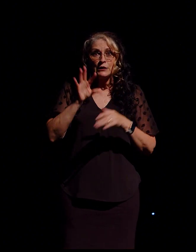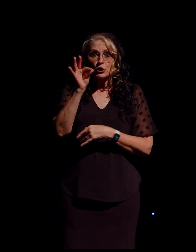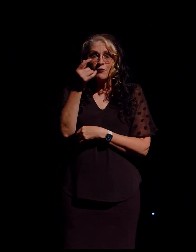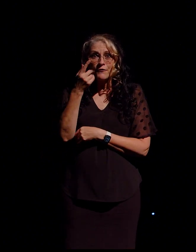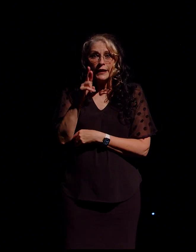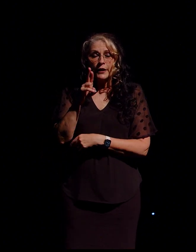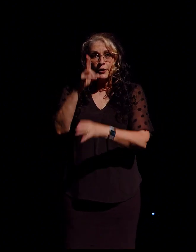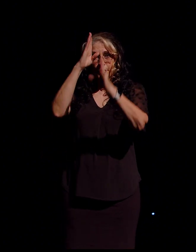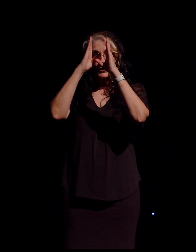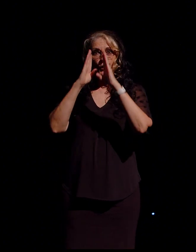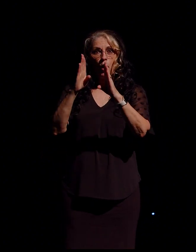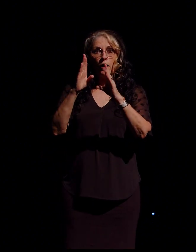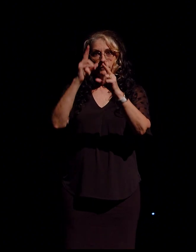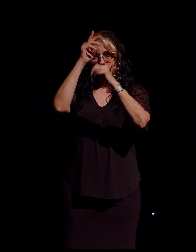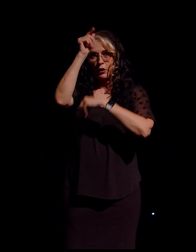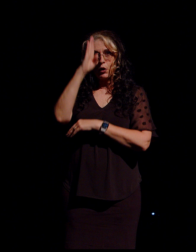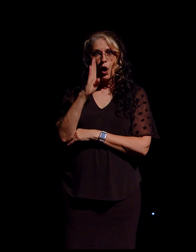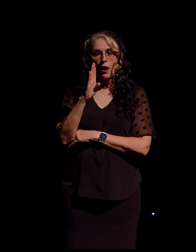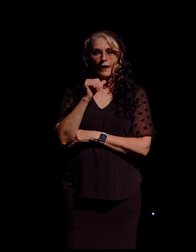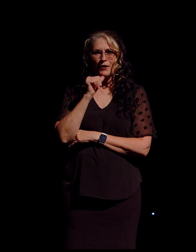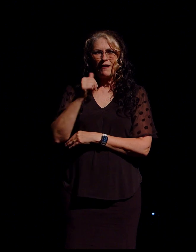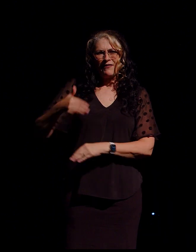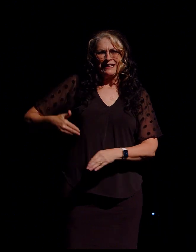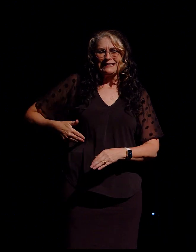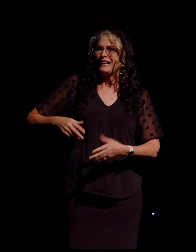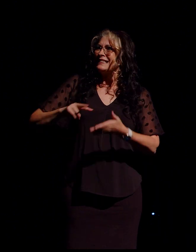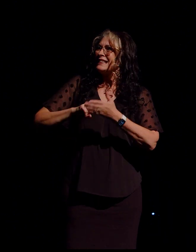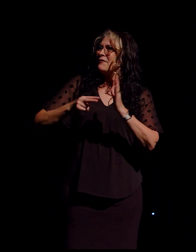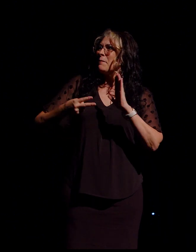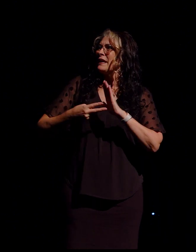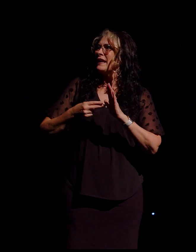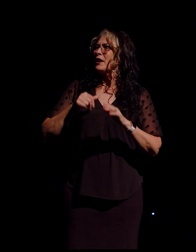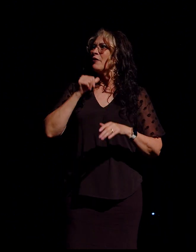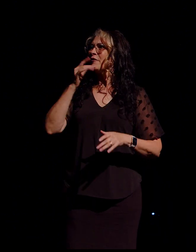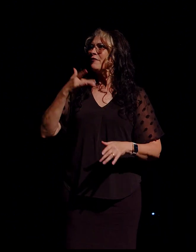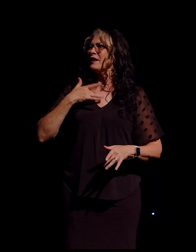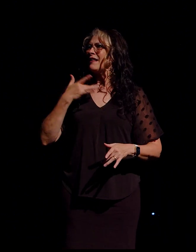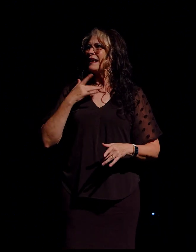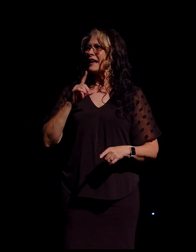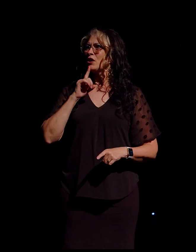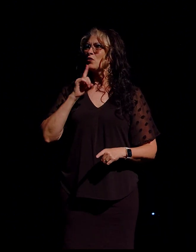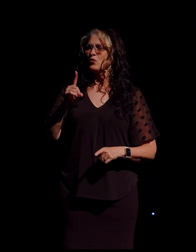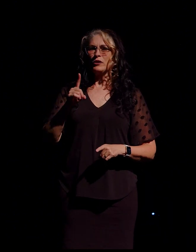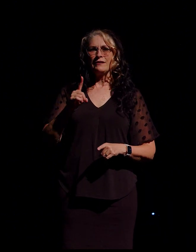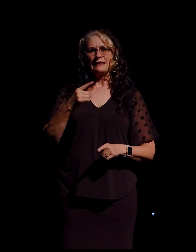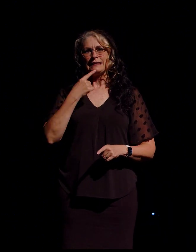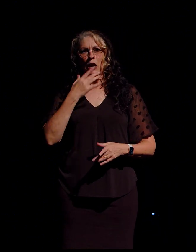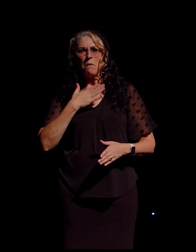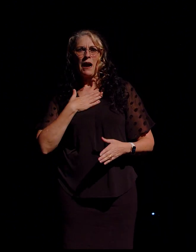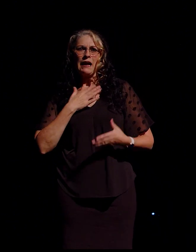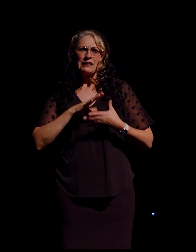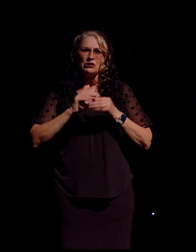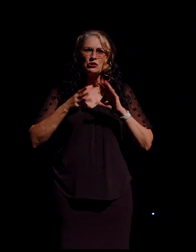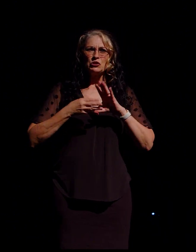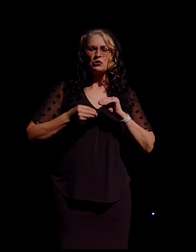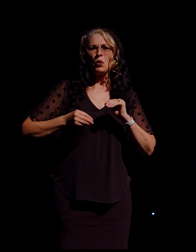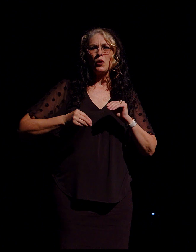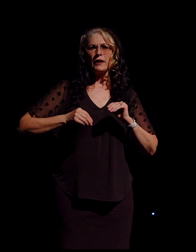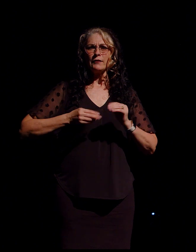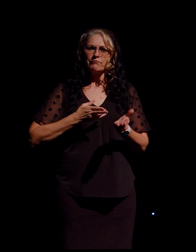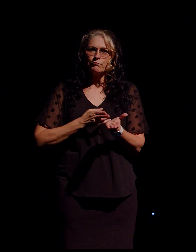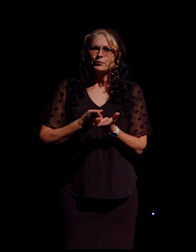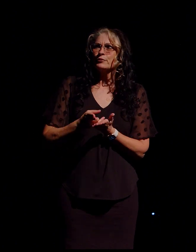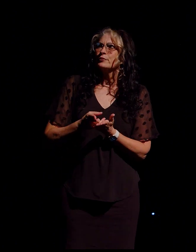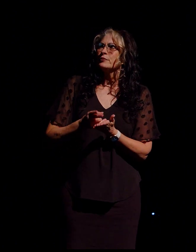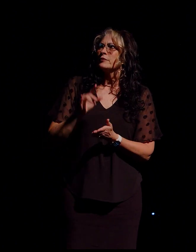God. I don't have a sense of meaning of it, and so I don't feel like I could tell my story authentically as a part of the